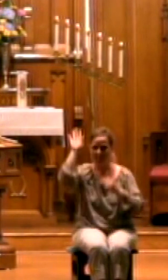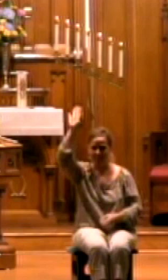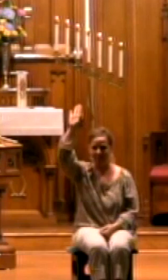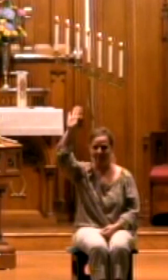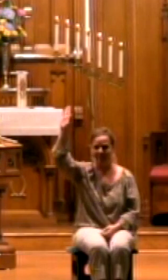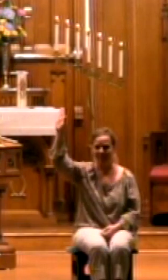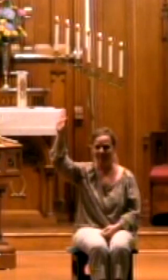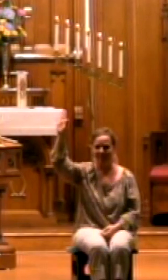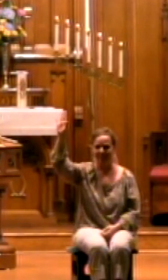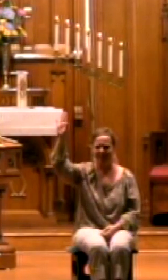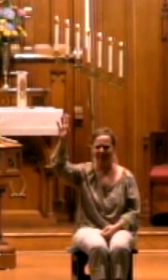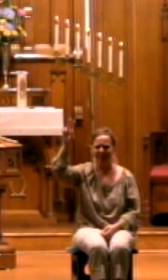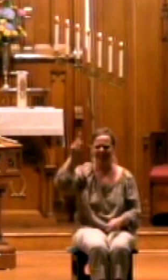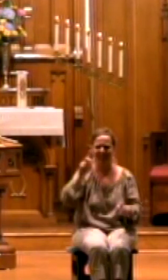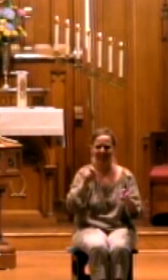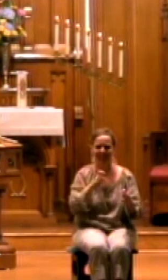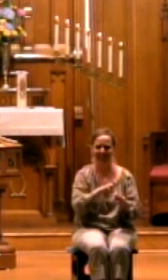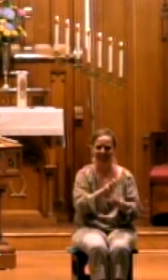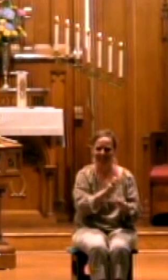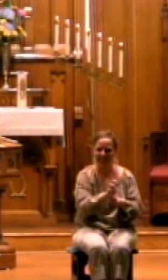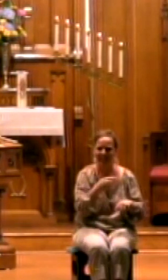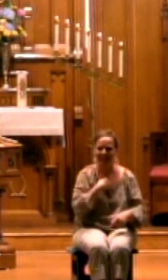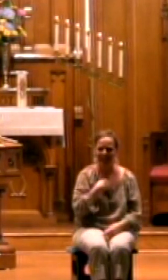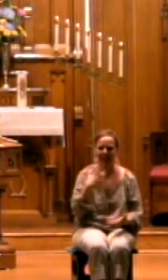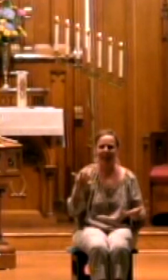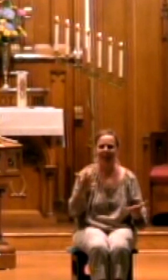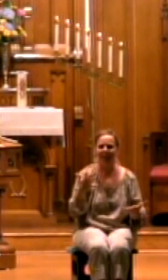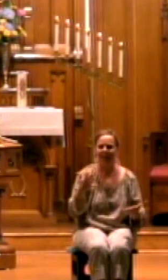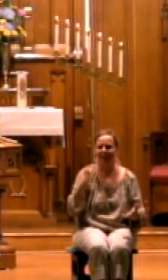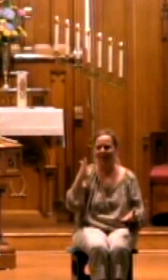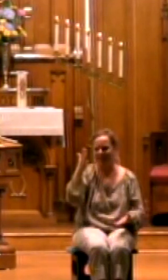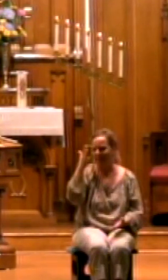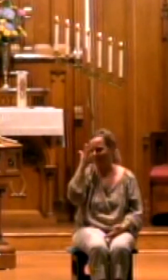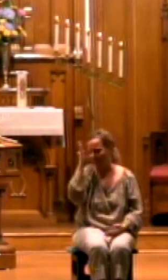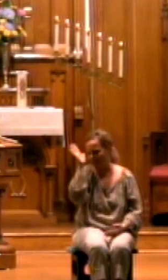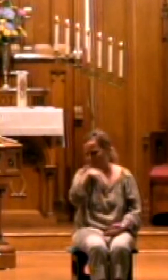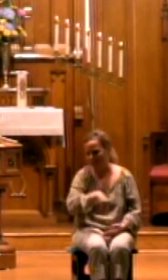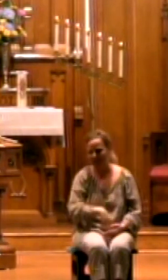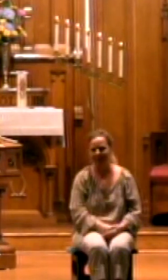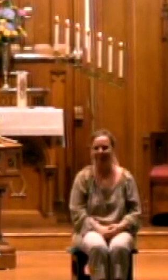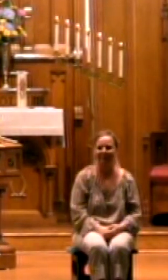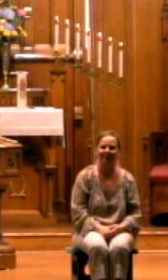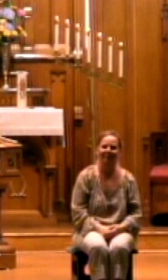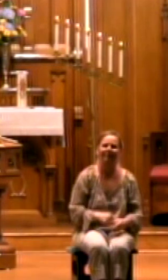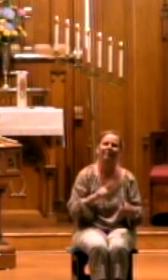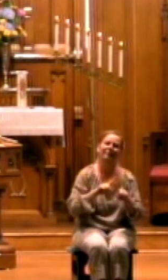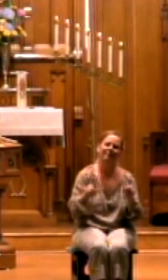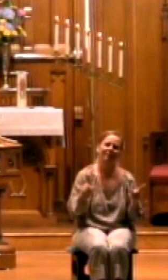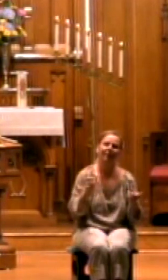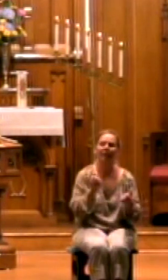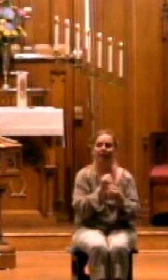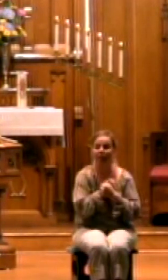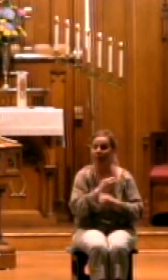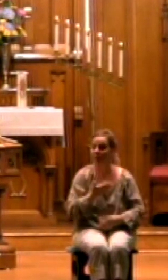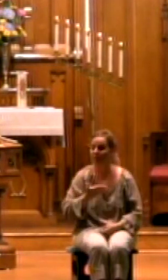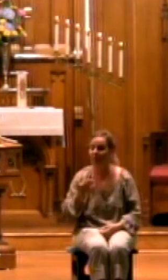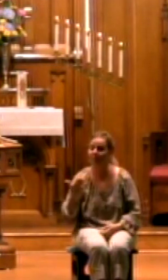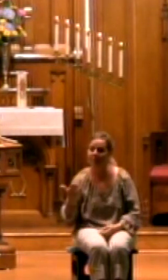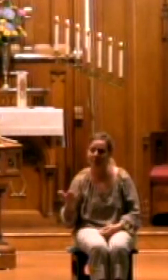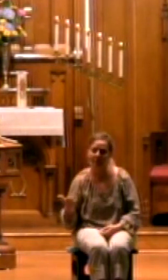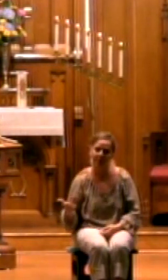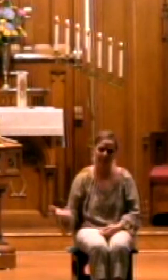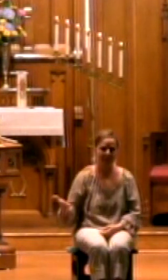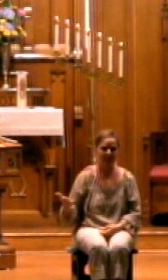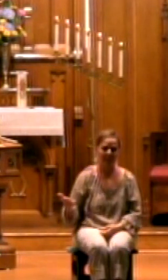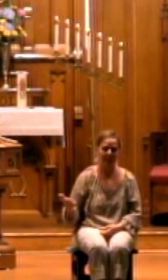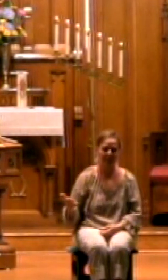Are you kidding me? I used to have respect for you. Okay, anyway, we love our stuff based upon what those things